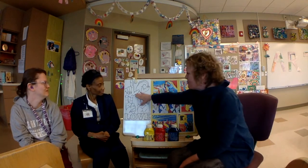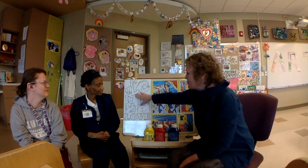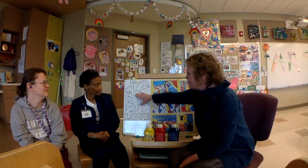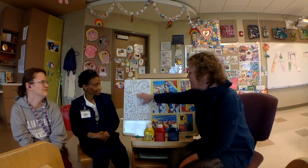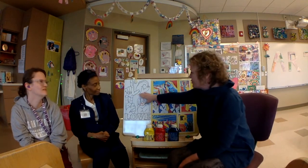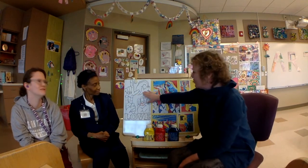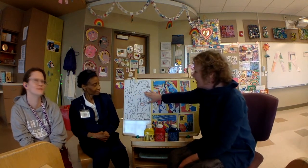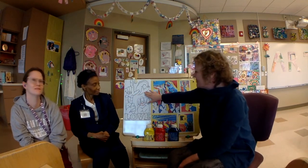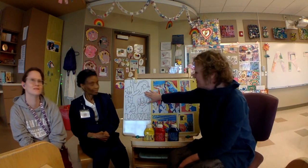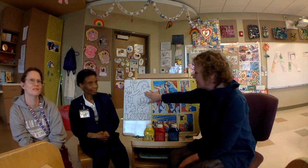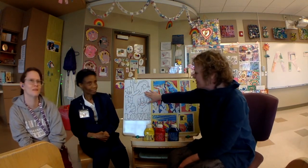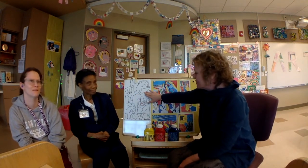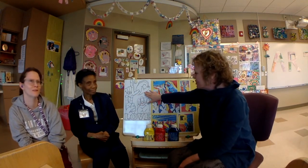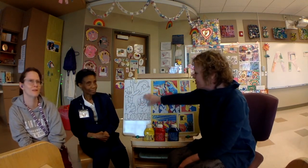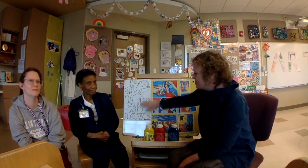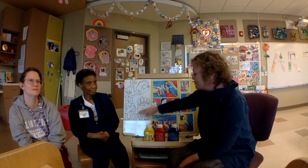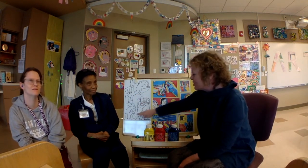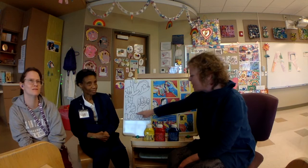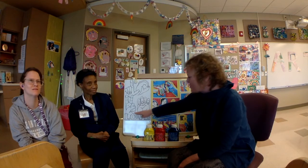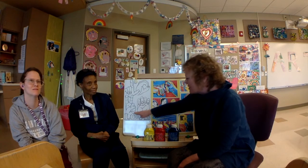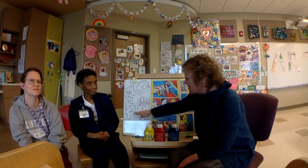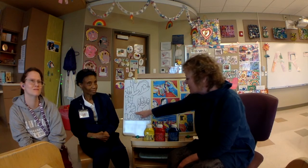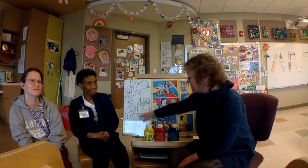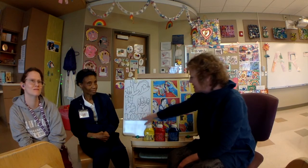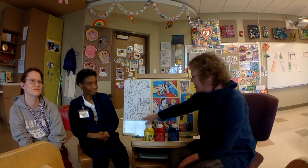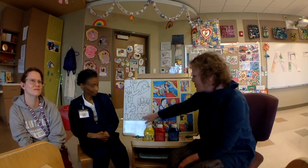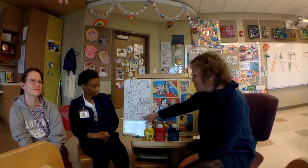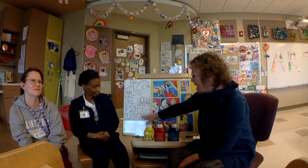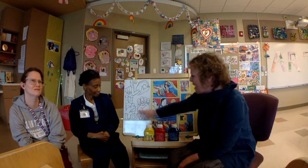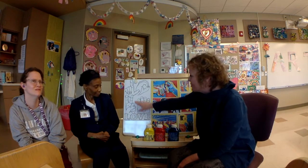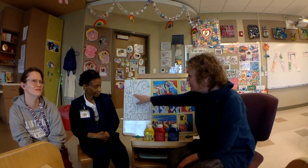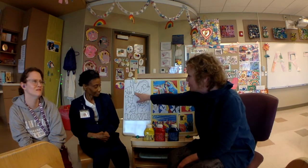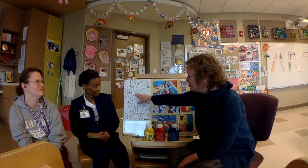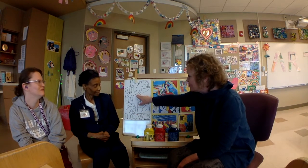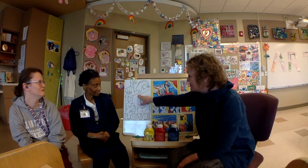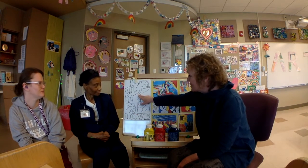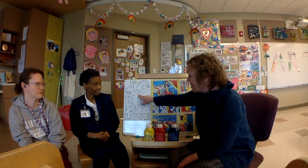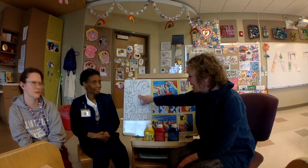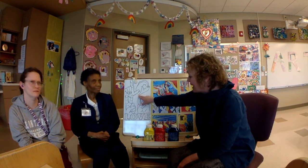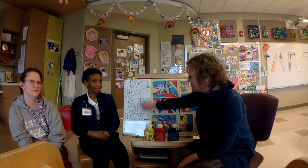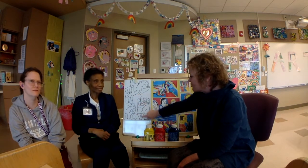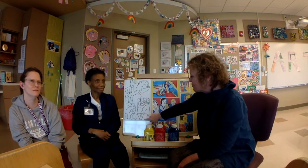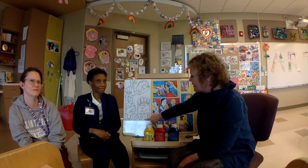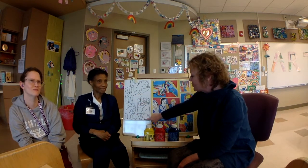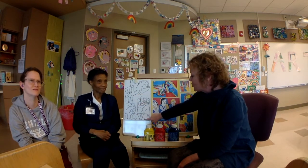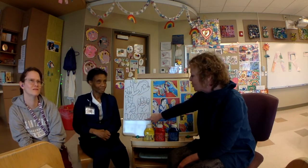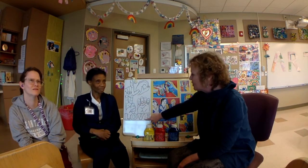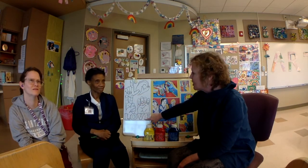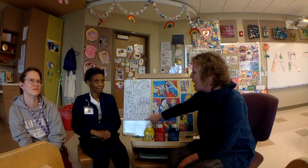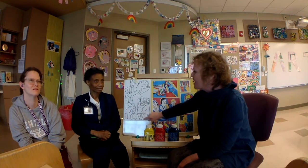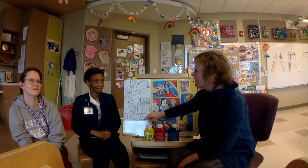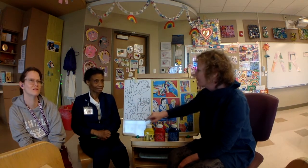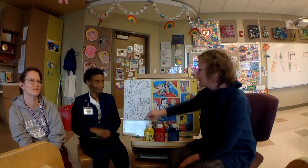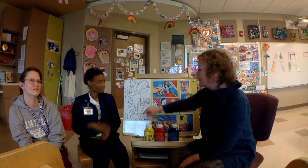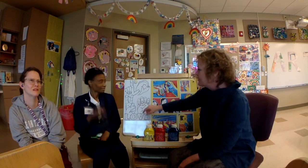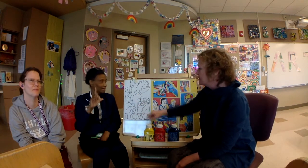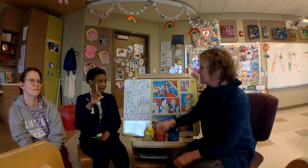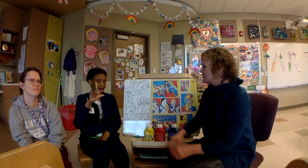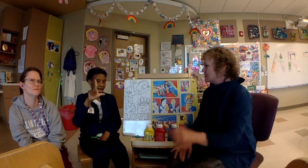Miss Rachel and Miss Linda, could you show us how to use our hands to write the word love?